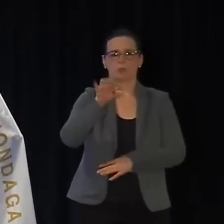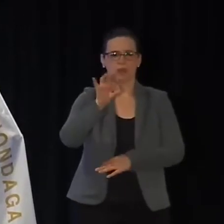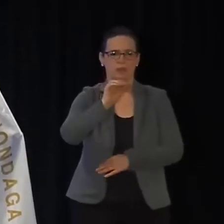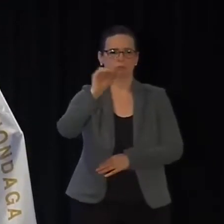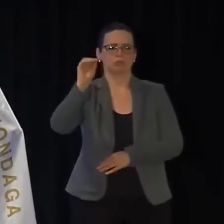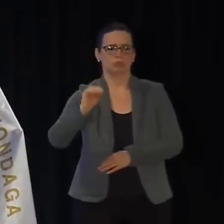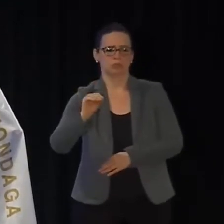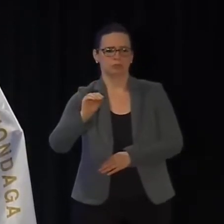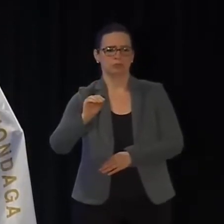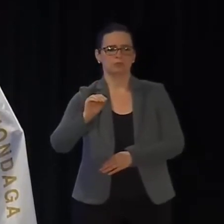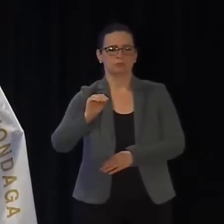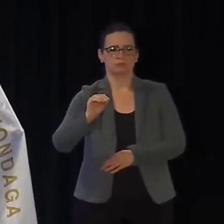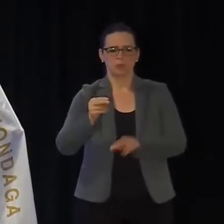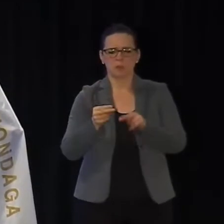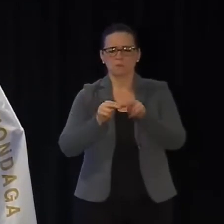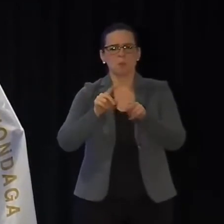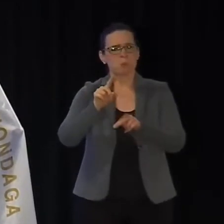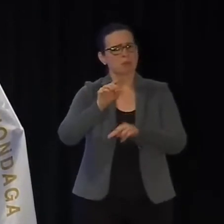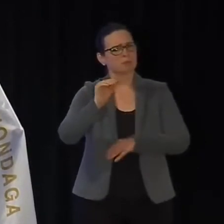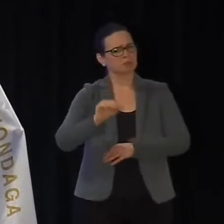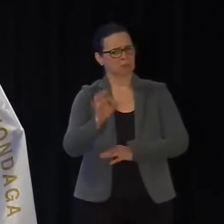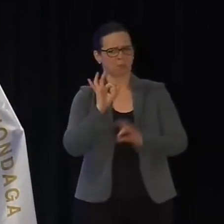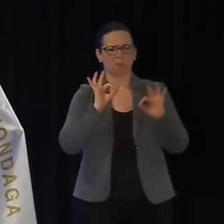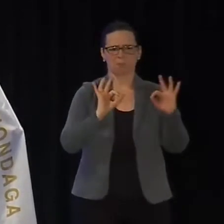have 45 new cases today.